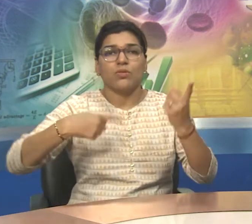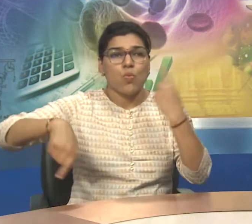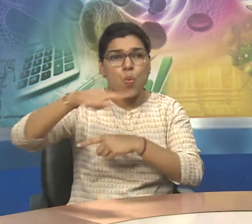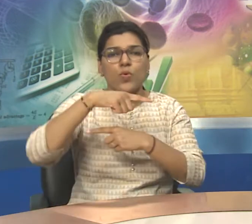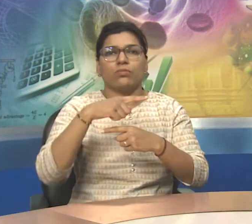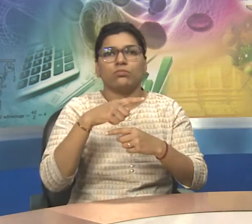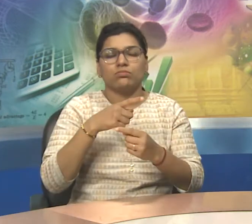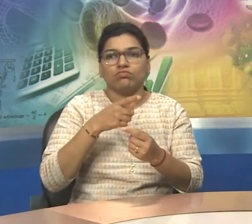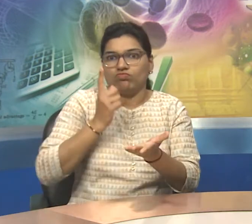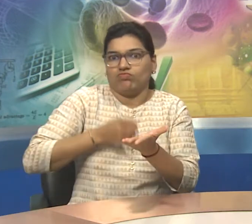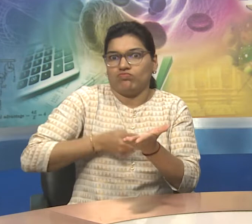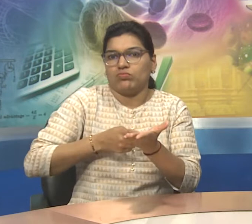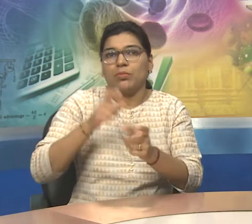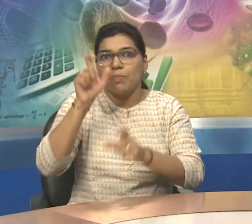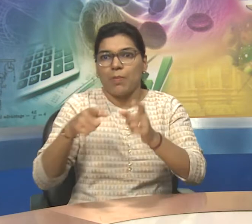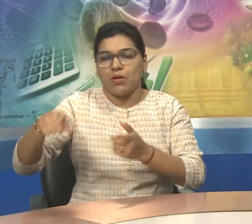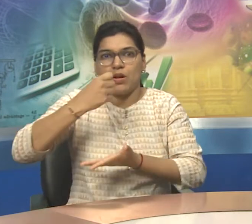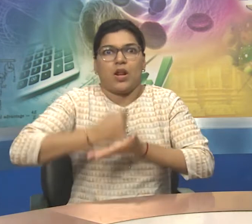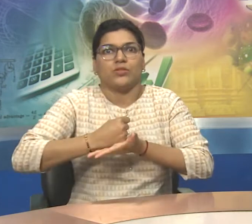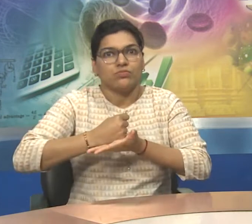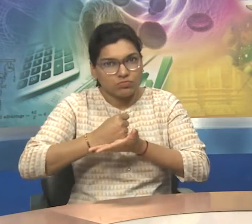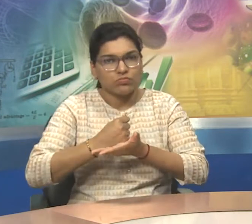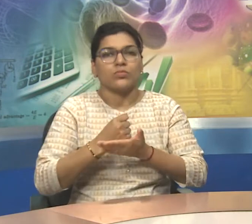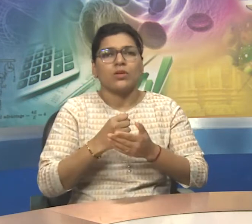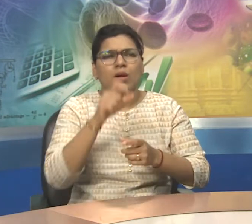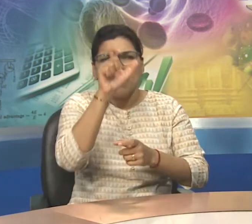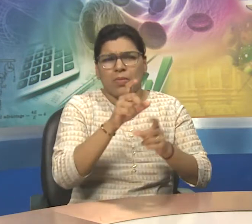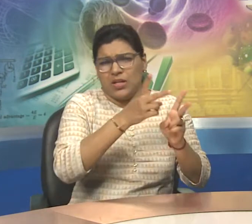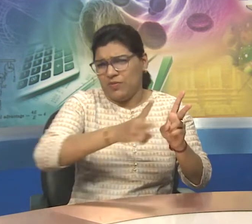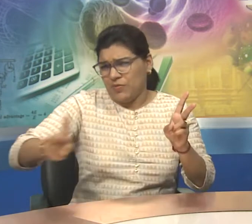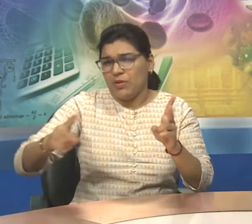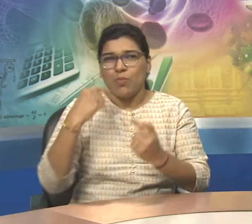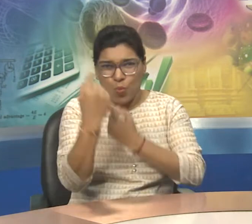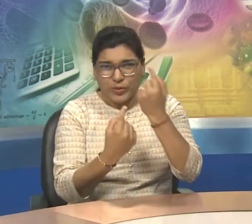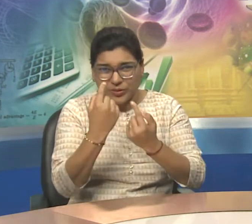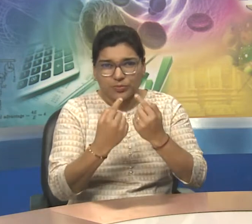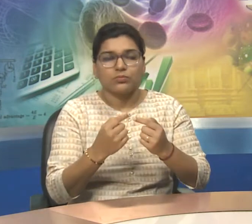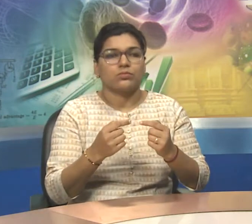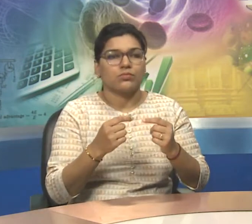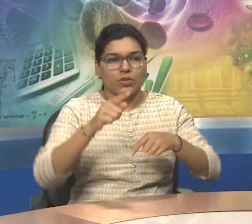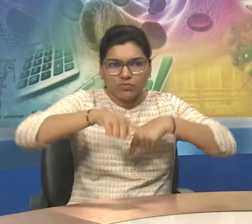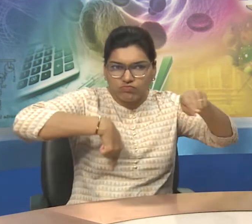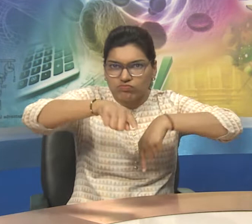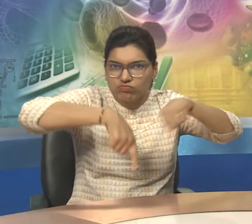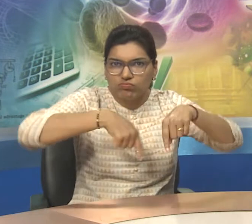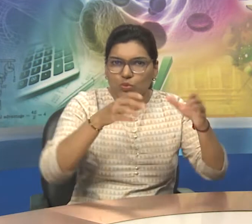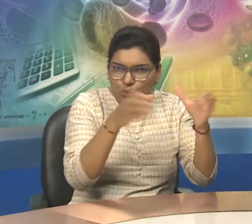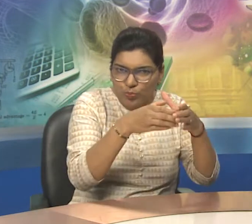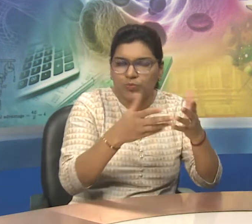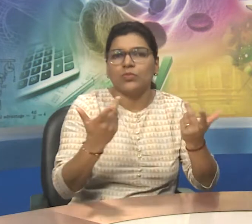In parliament, there are different kinds of ministers and different persons